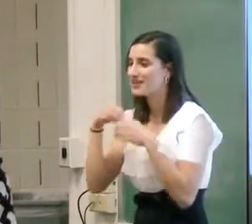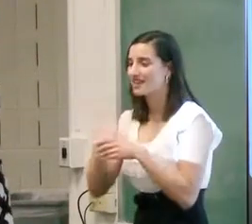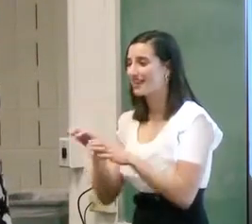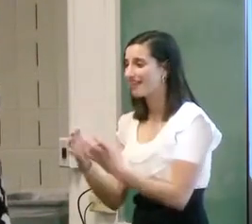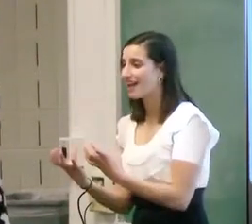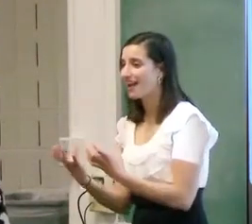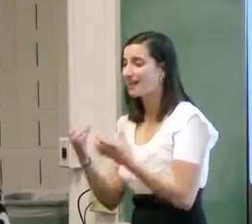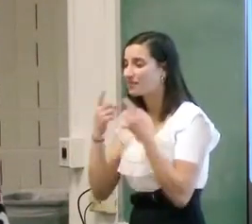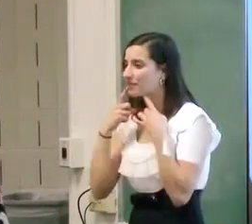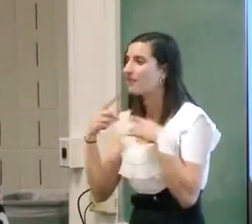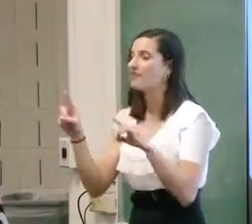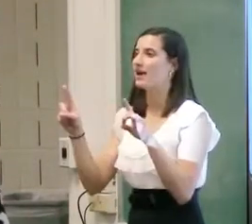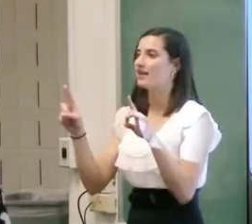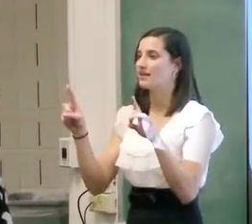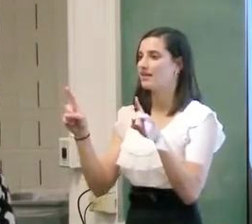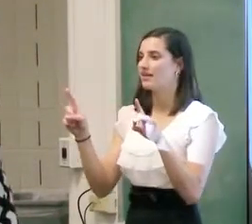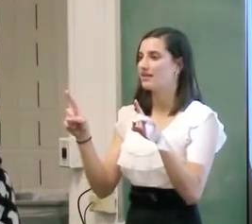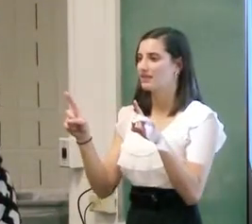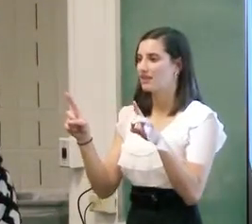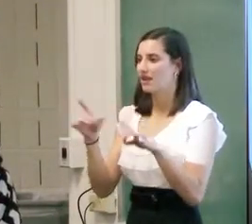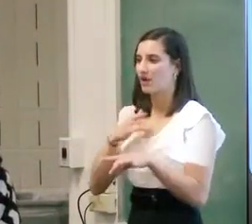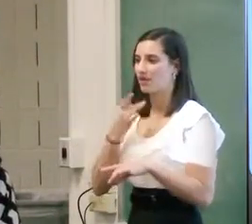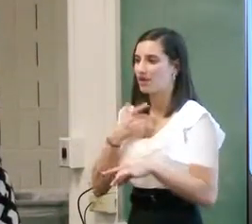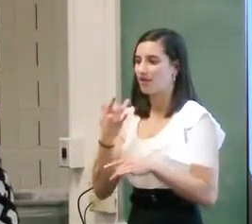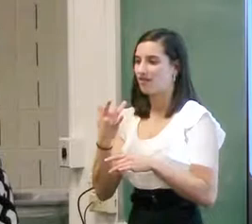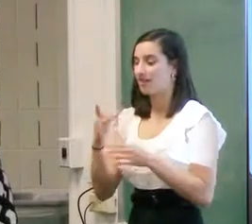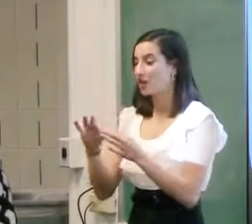it finally is for something.